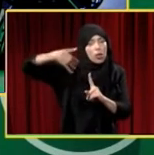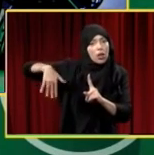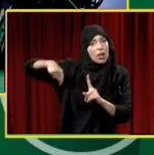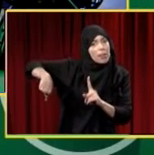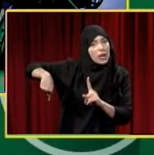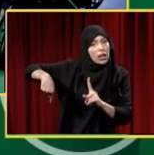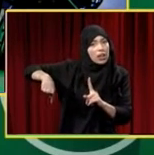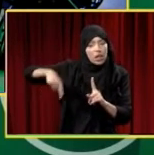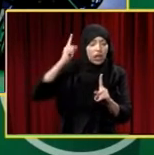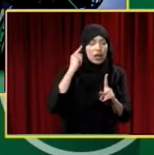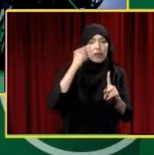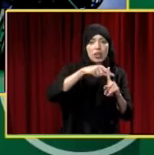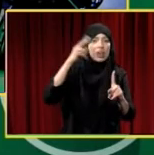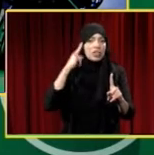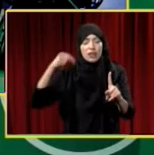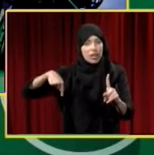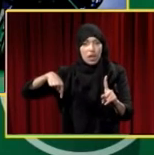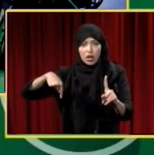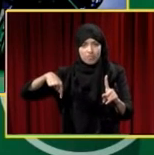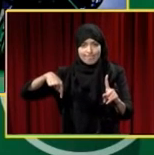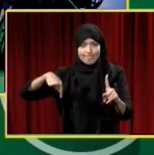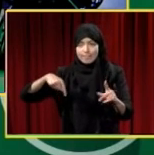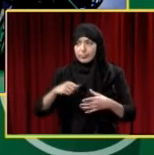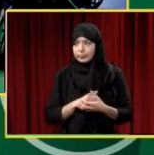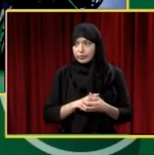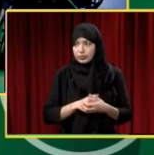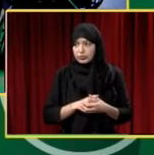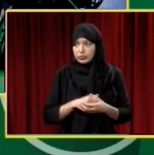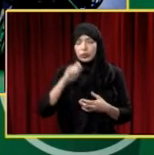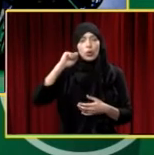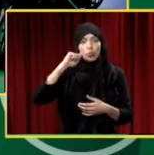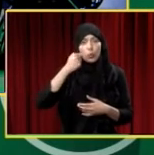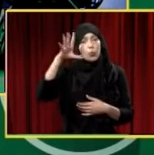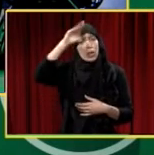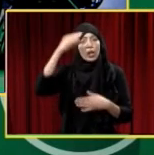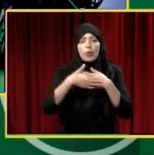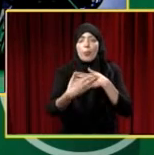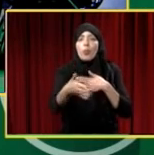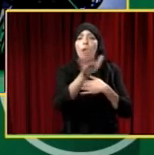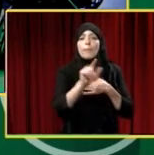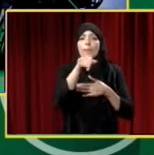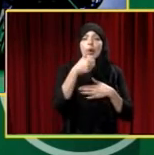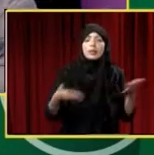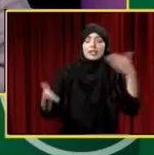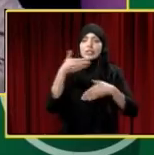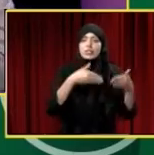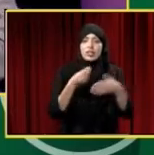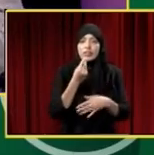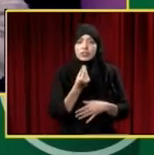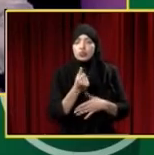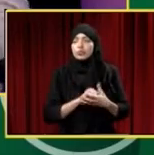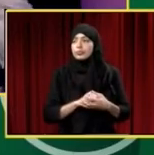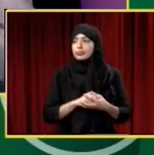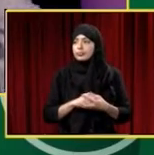we'll learn more about Al Ishara and the Deaf Run and why it's important for everyone to attend and celebrate deafness together in this segment.